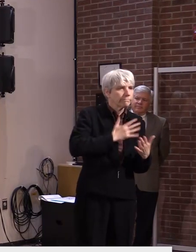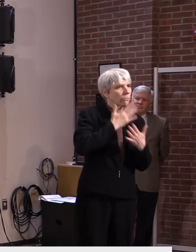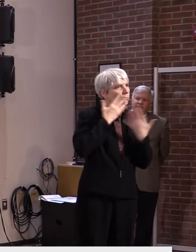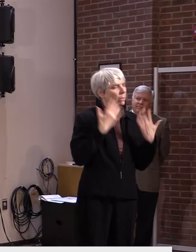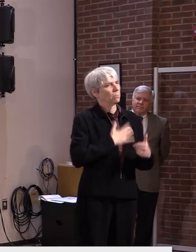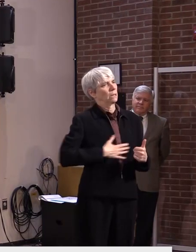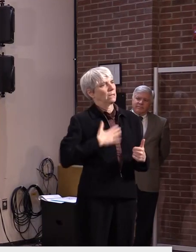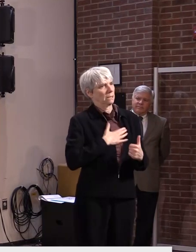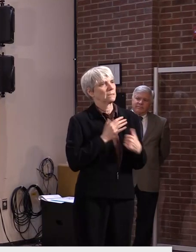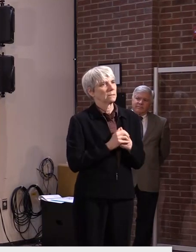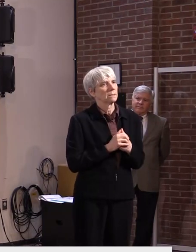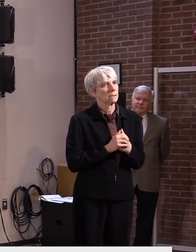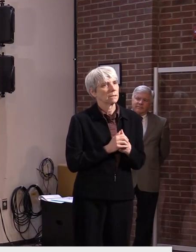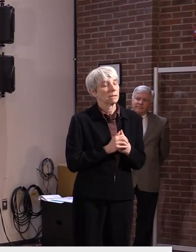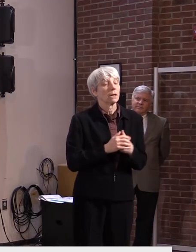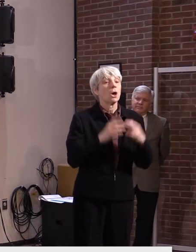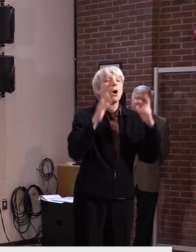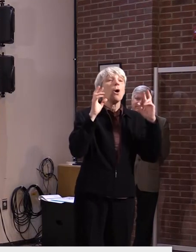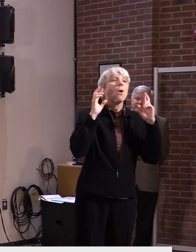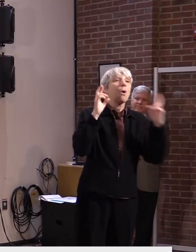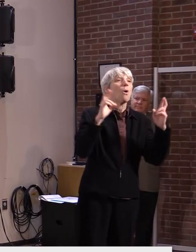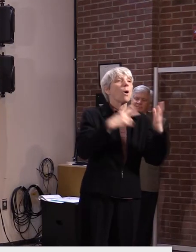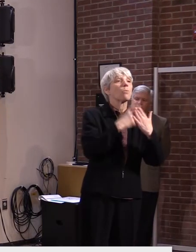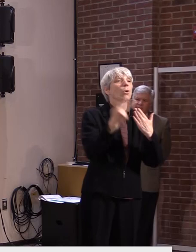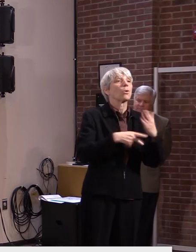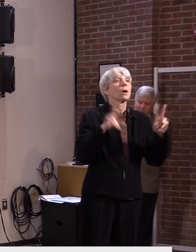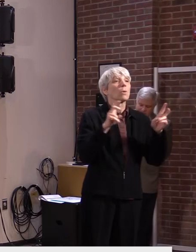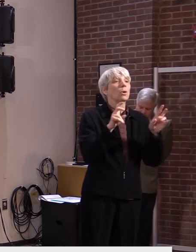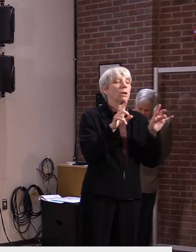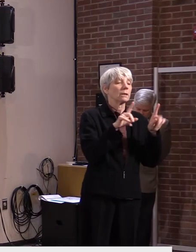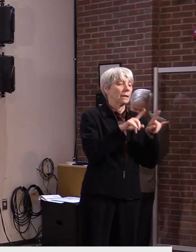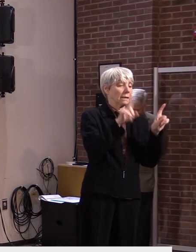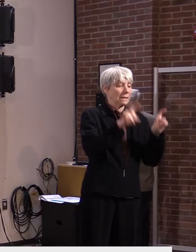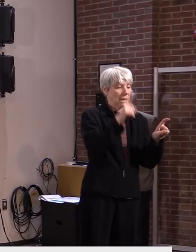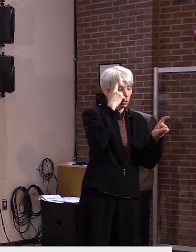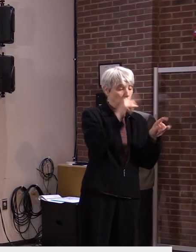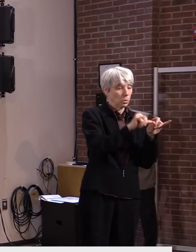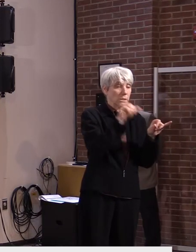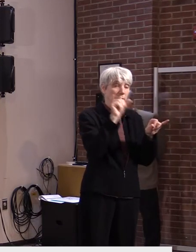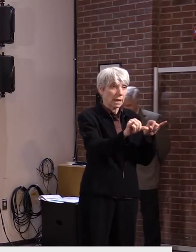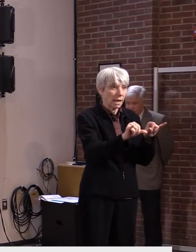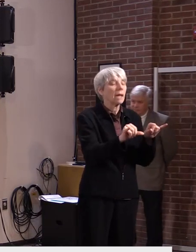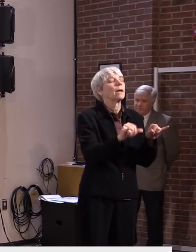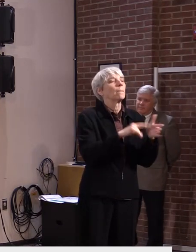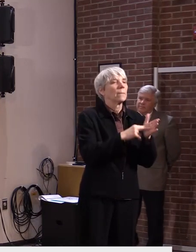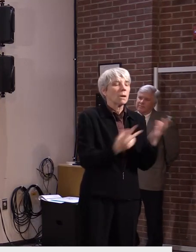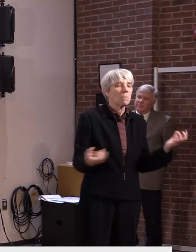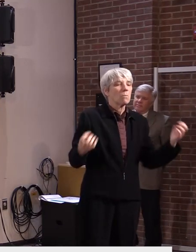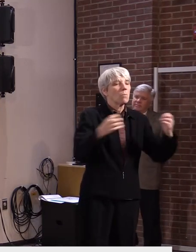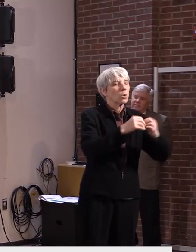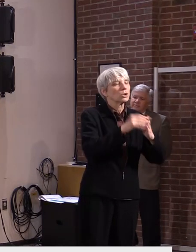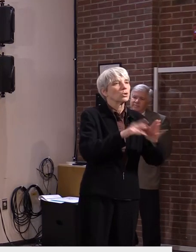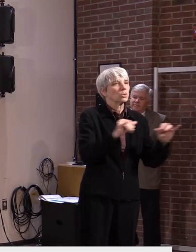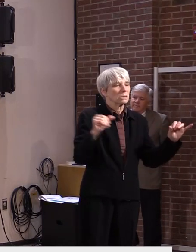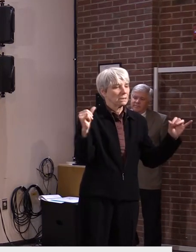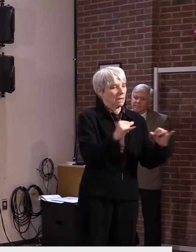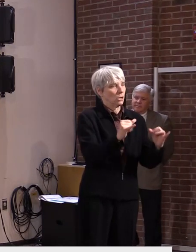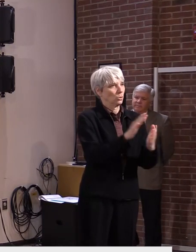our hope Test to Stay will lead to more kids being able to stay in school and less disruption for